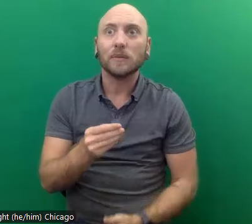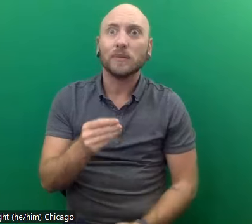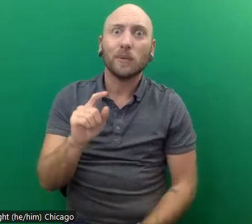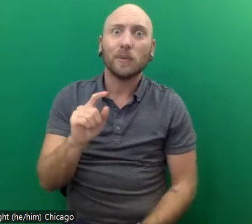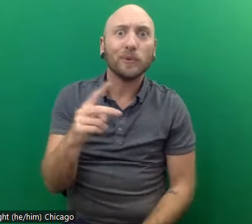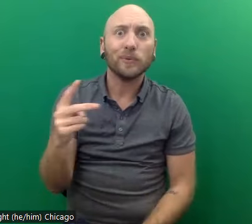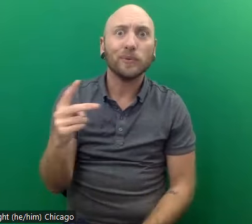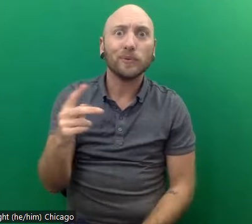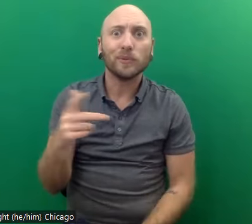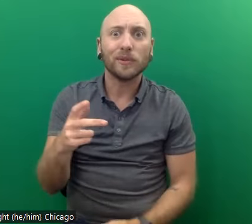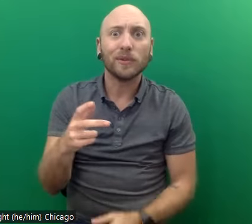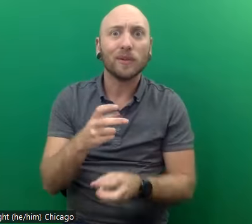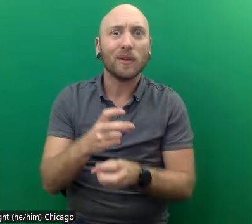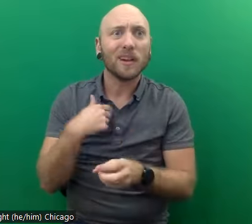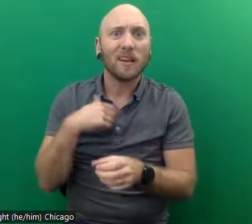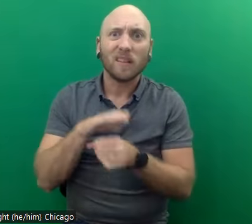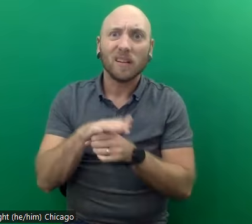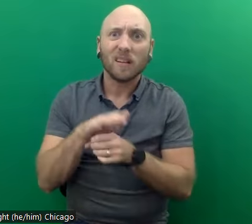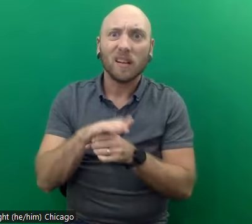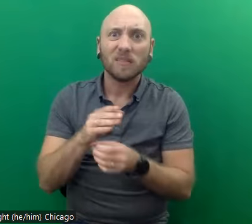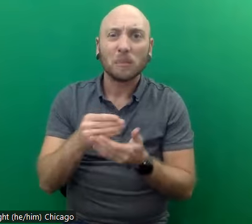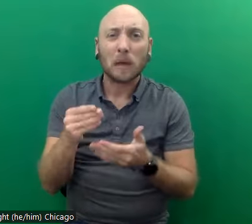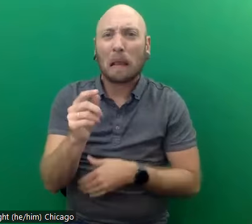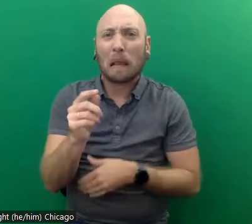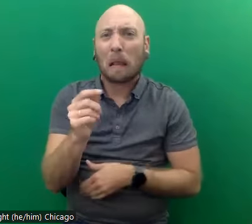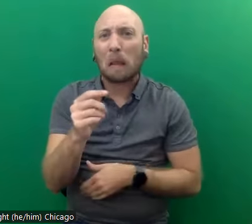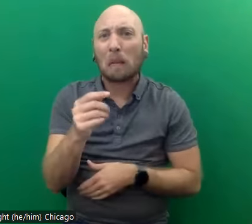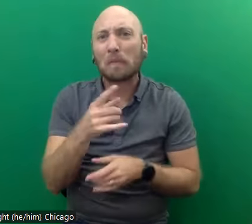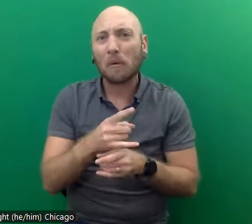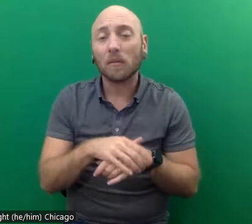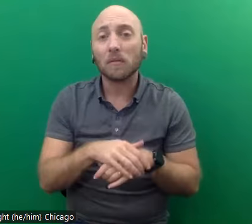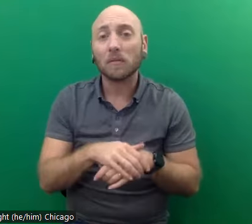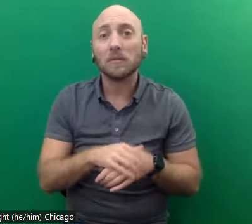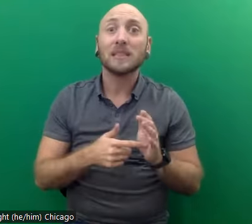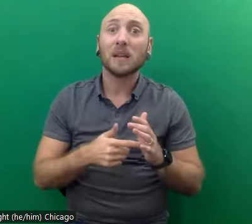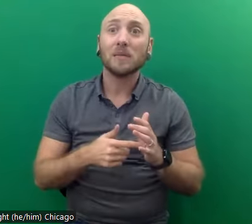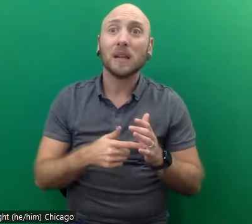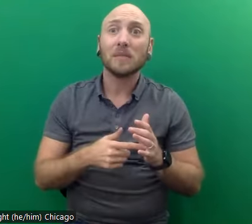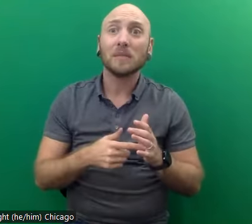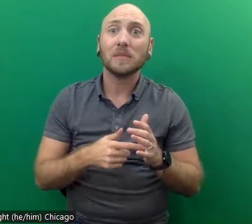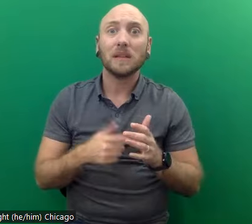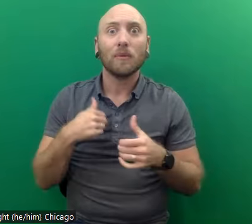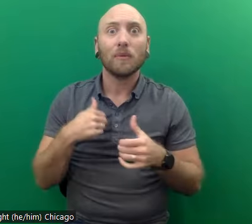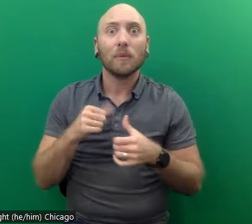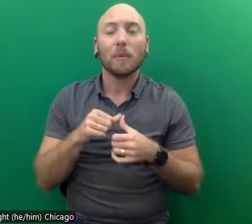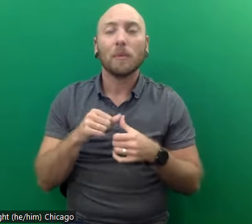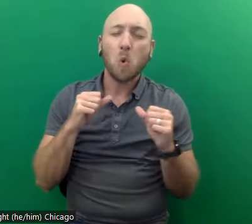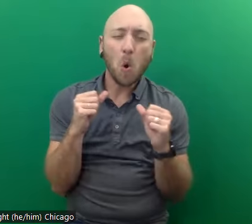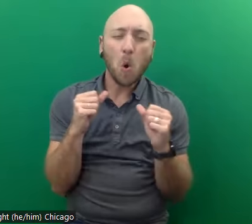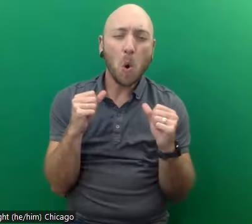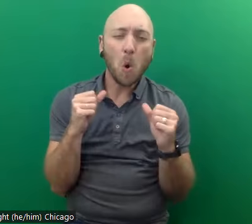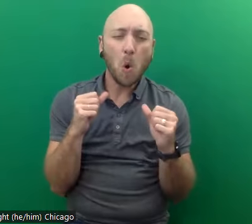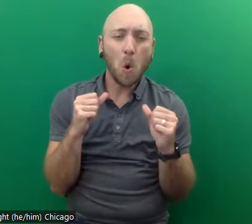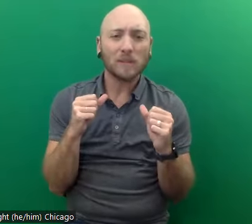morning. And there'd be nights where I'd be laying in a dugout in the middle of the winter with the same clothes on my back that I've been wearing for months, you